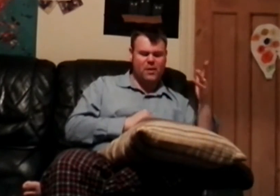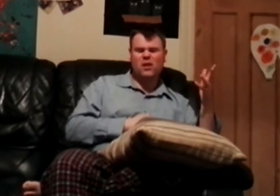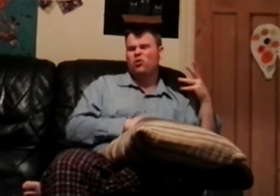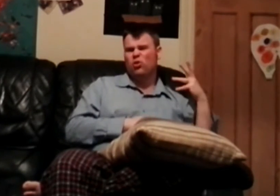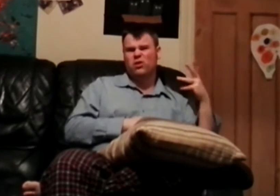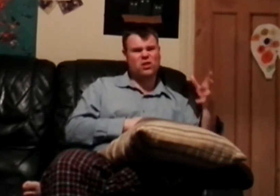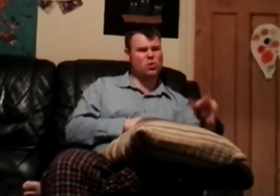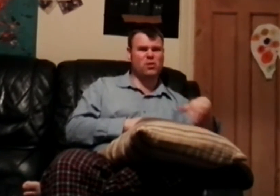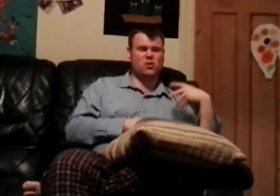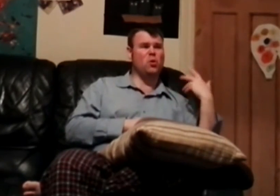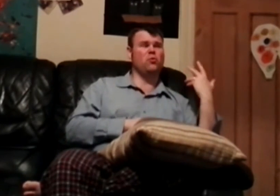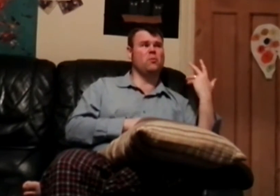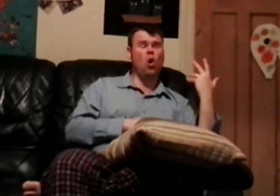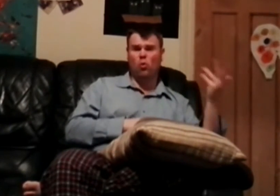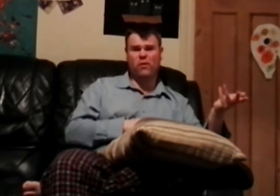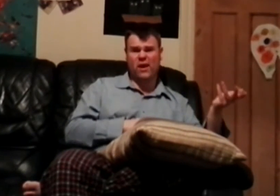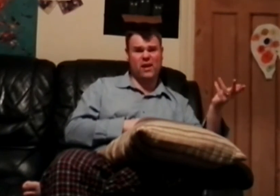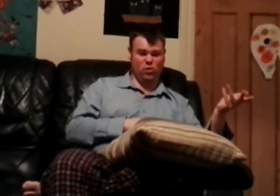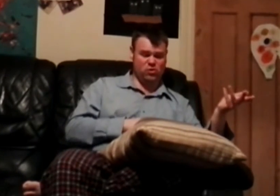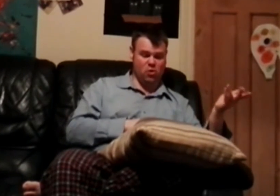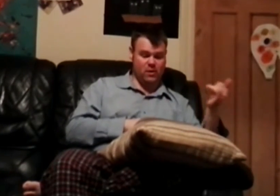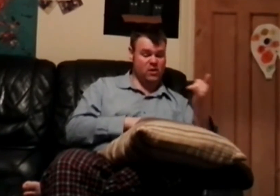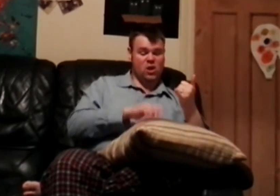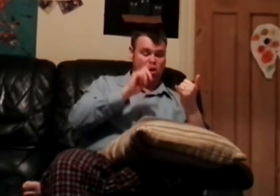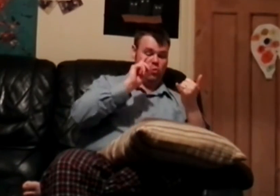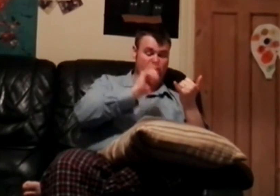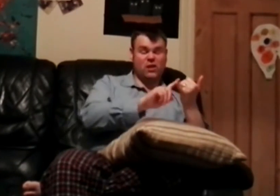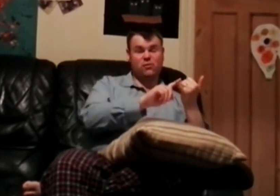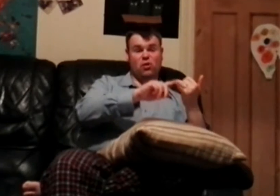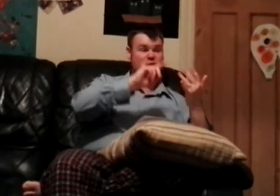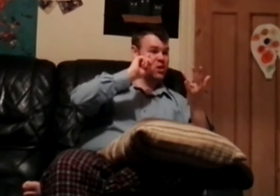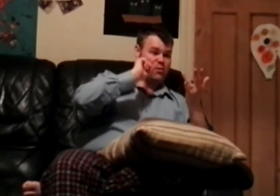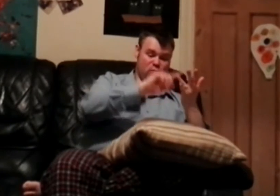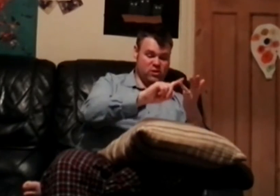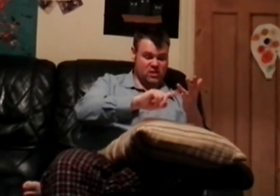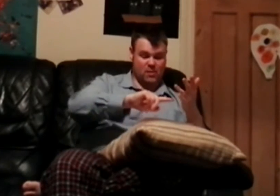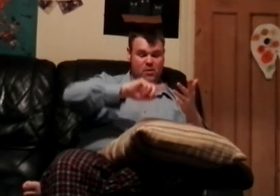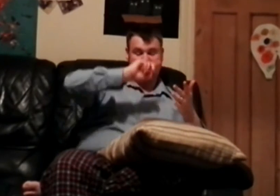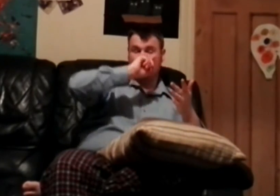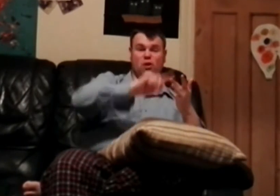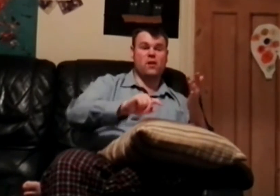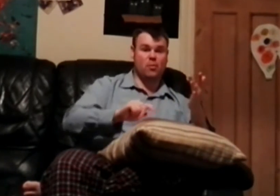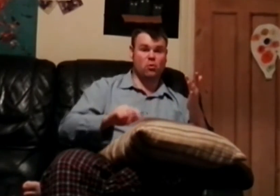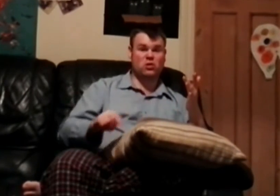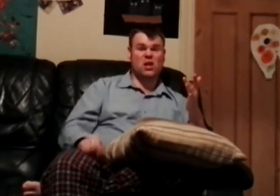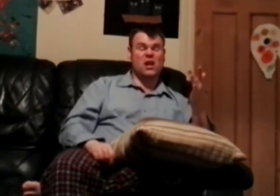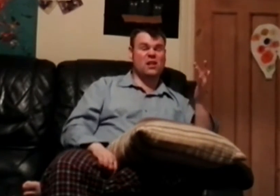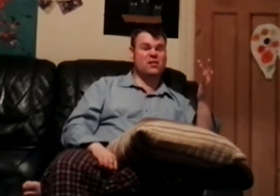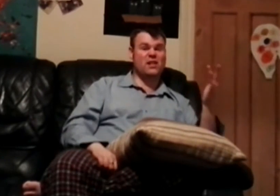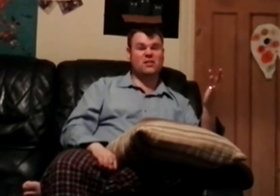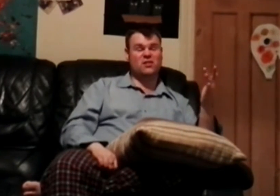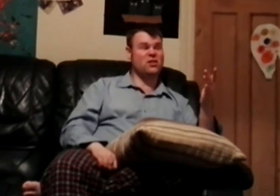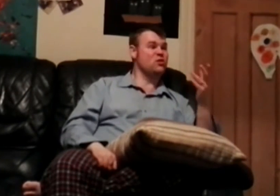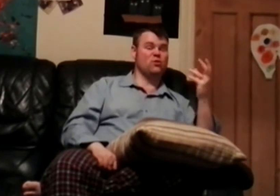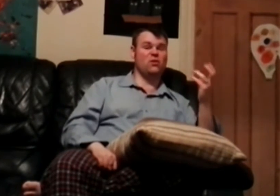me, Nugget is something that's bought from Hall Fair in October, along with candy floss, brandy snap, and toffee apples, and tends to sort of